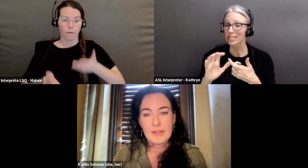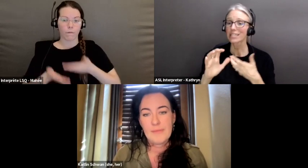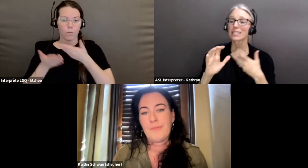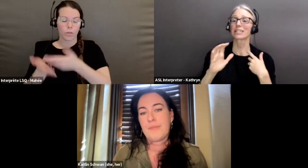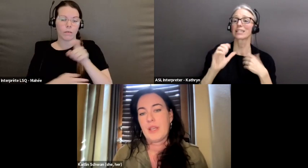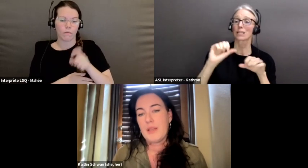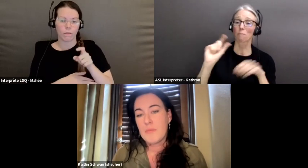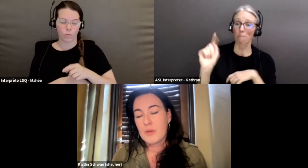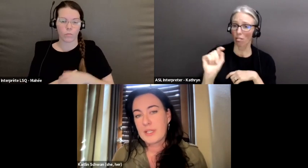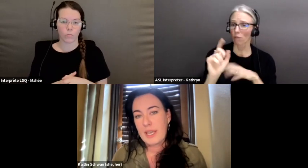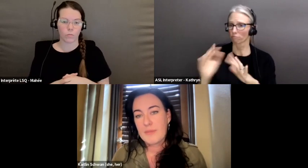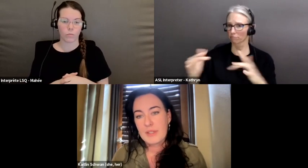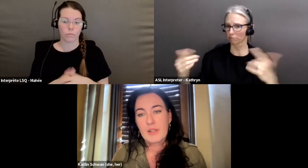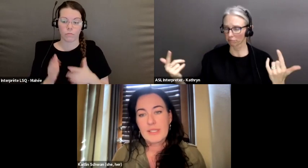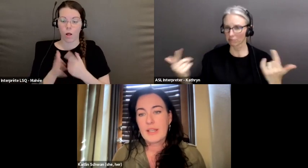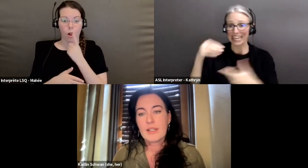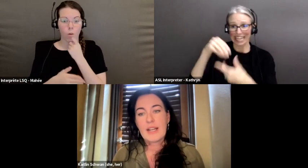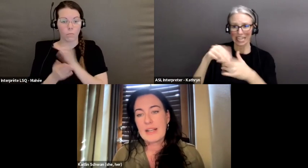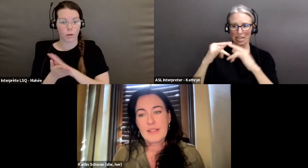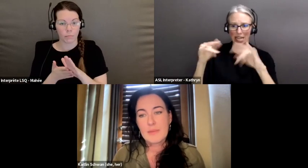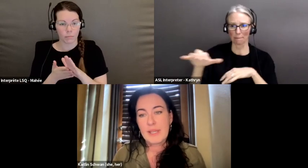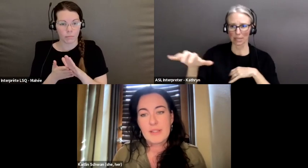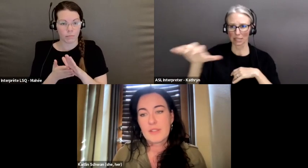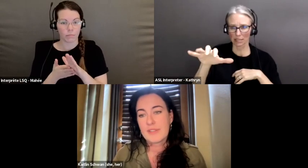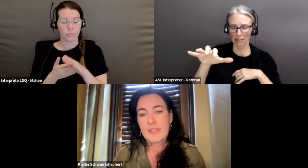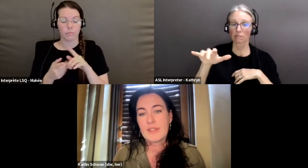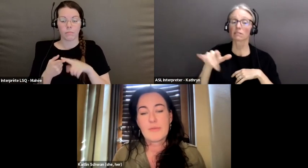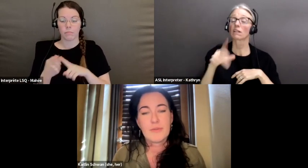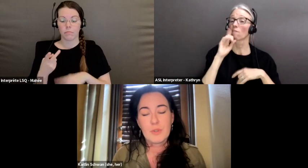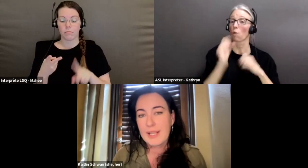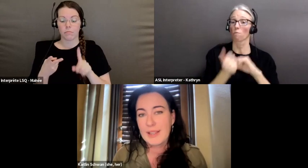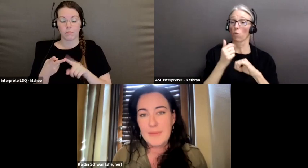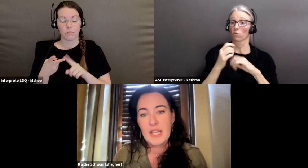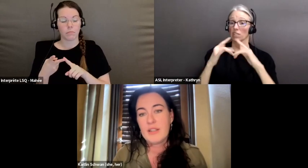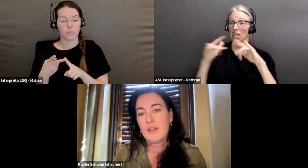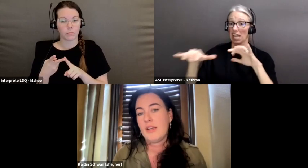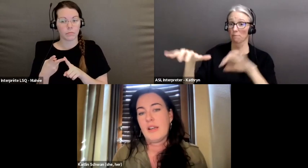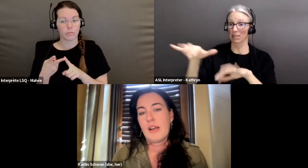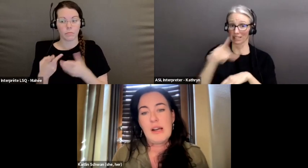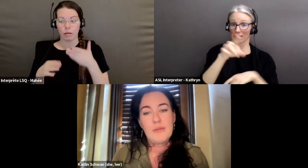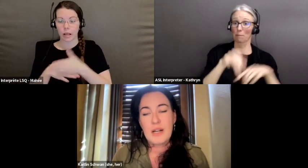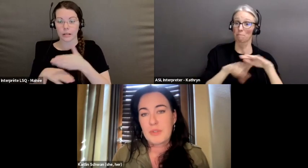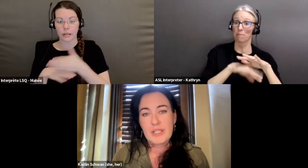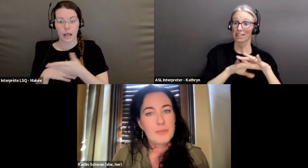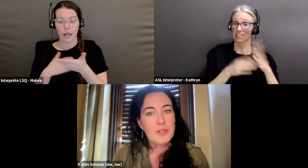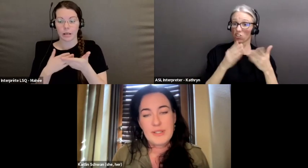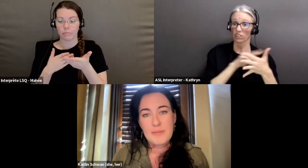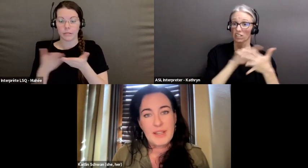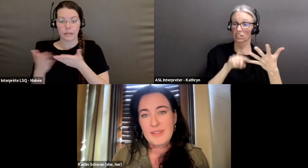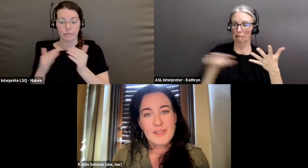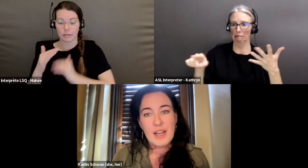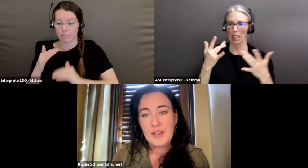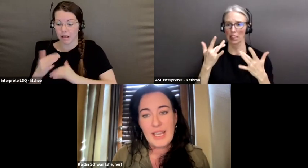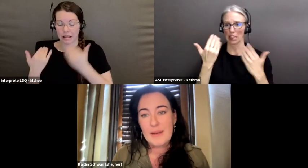encampments. In most encampments across Canada, access to basic services is quite limited, unpredictable, in